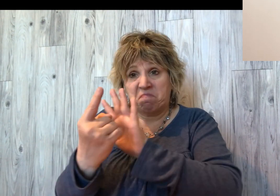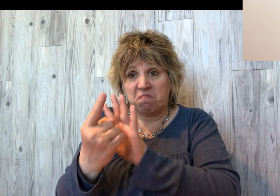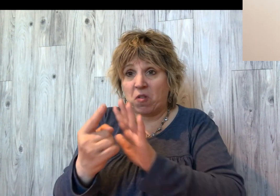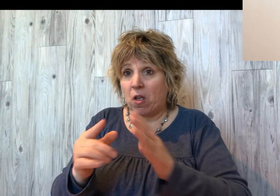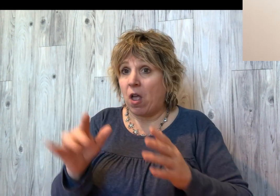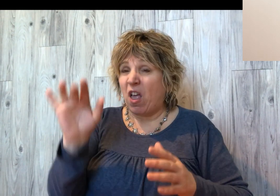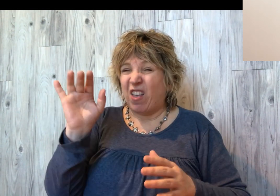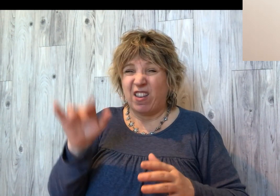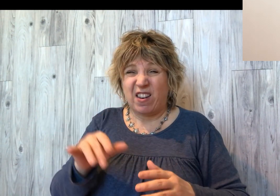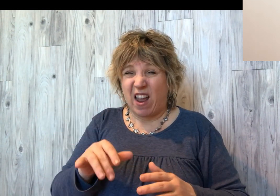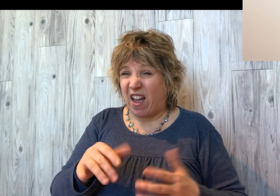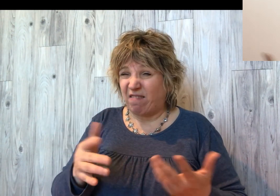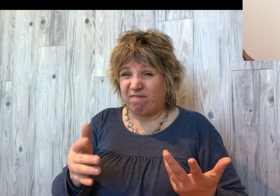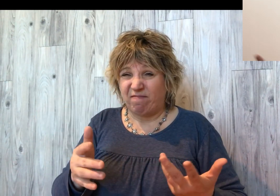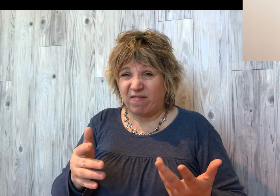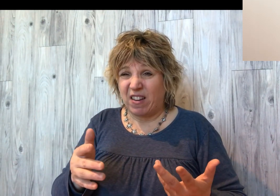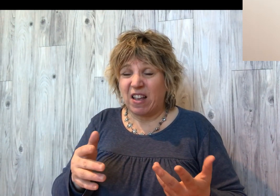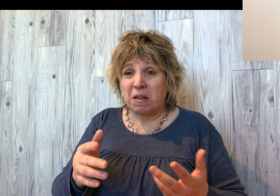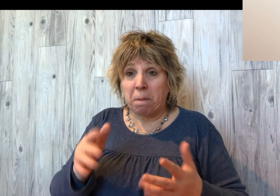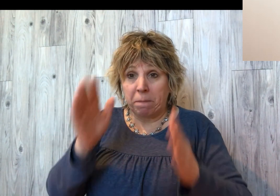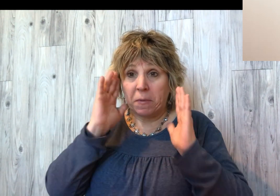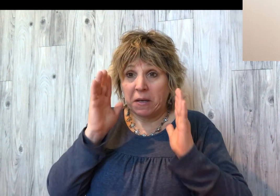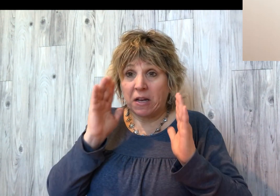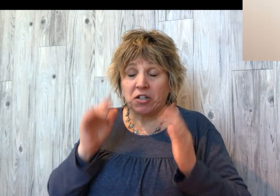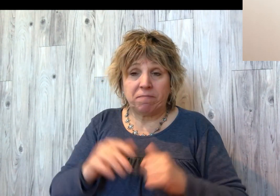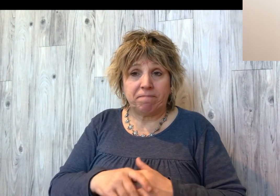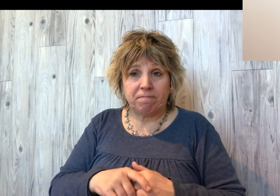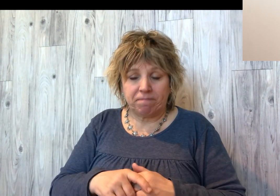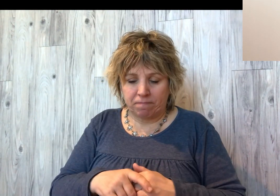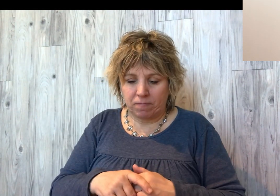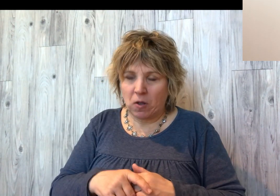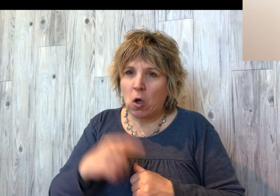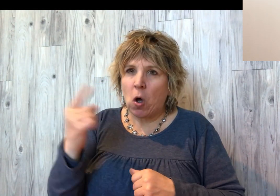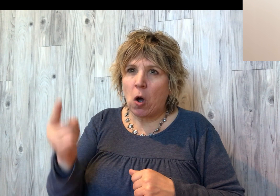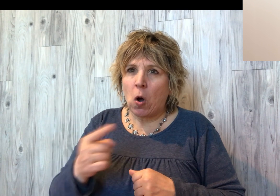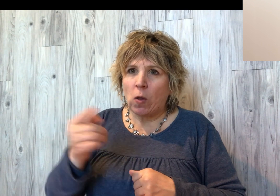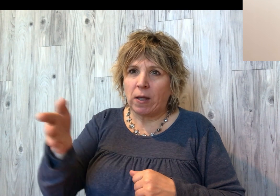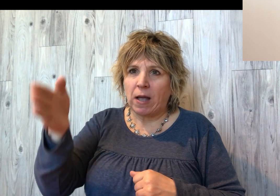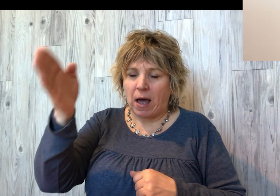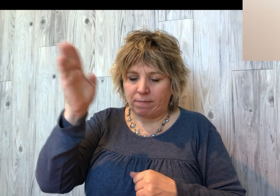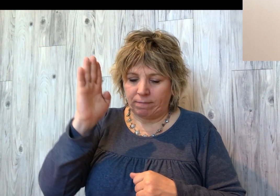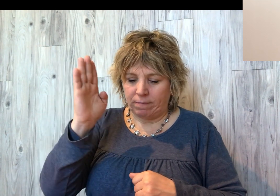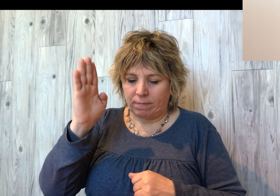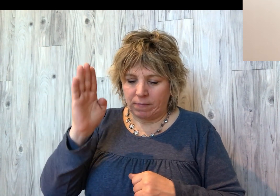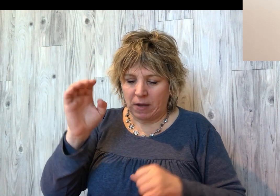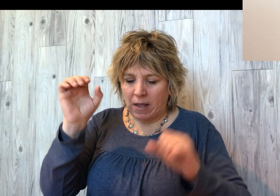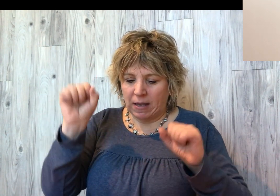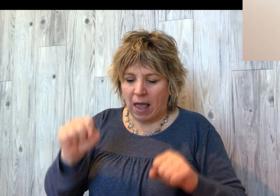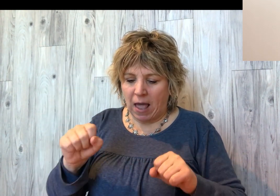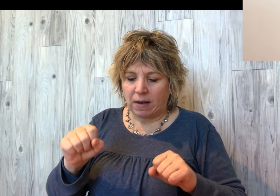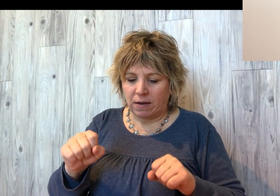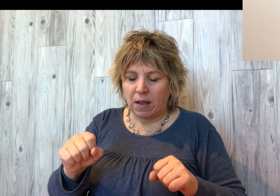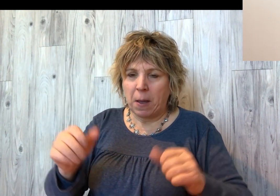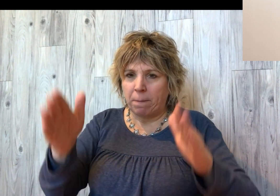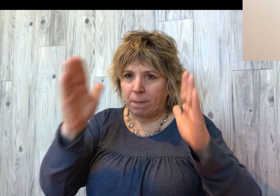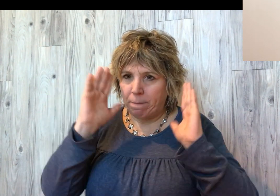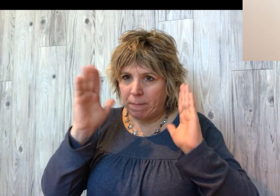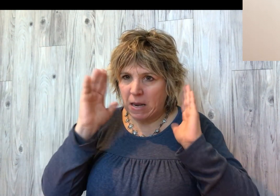they're that bitter and that hard-hearted, they're not gonna listen to that group either. Only God, do you hear